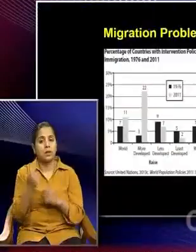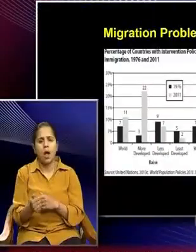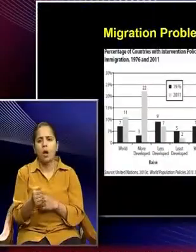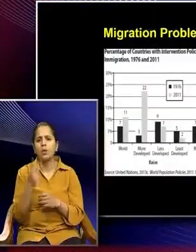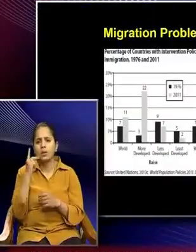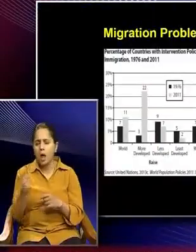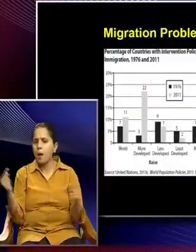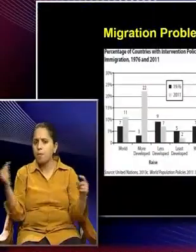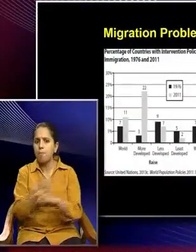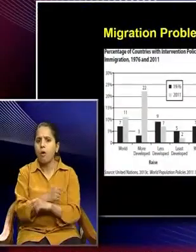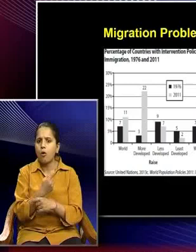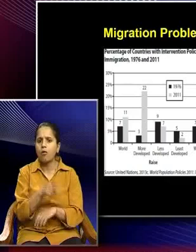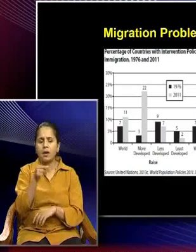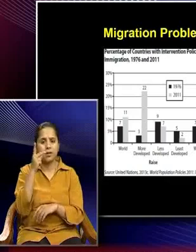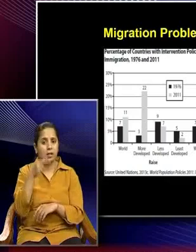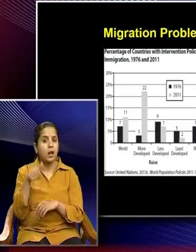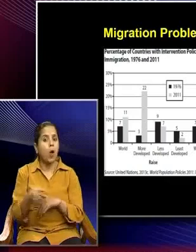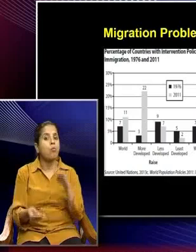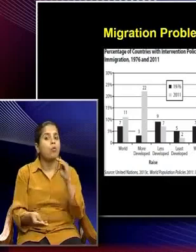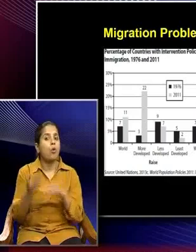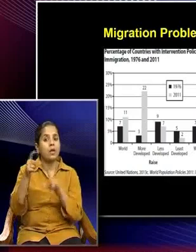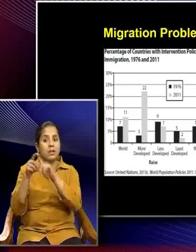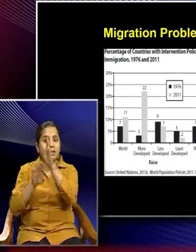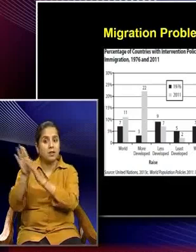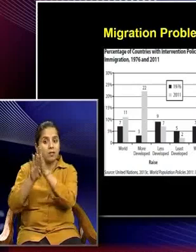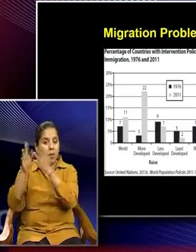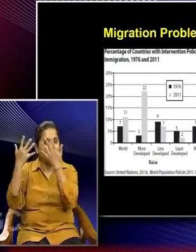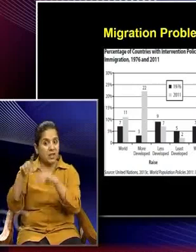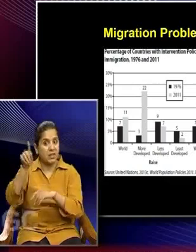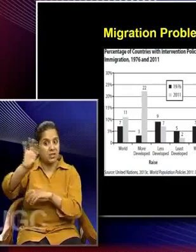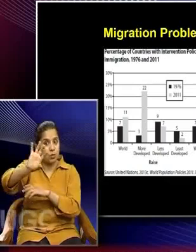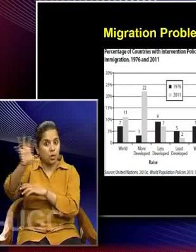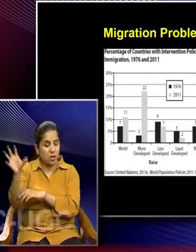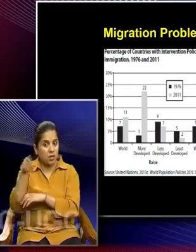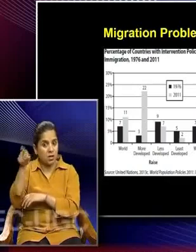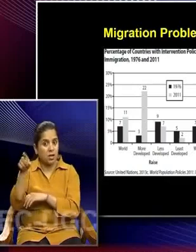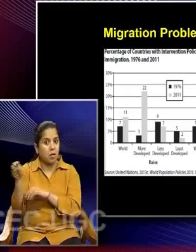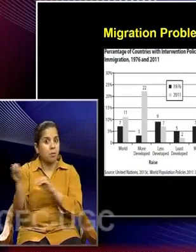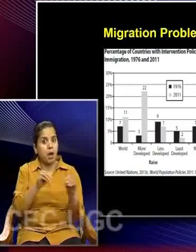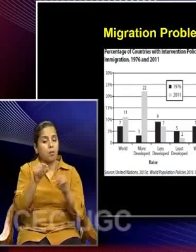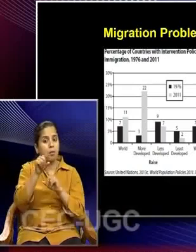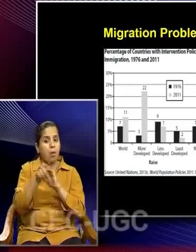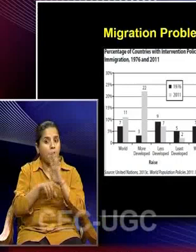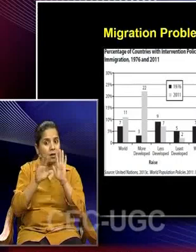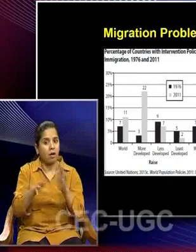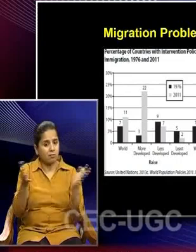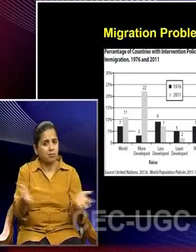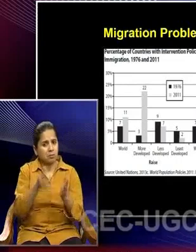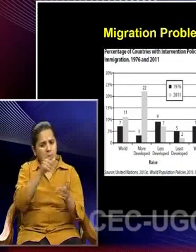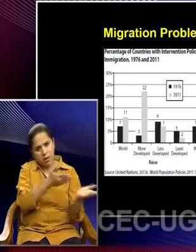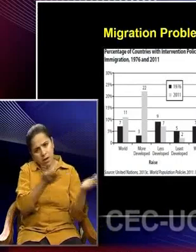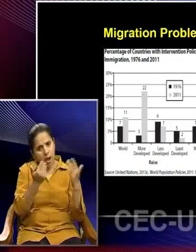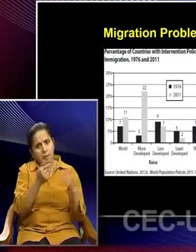reversed, and you can observe that most developed countries today have migration policies to encourage